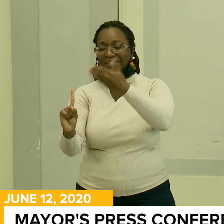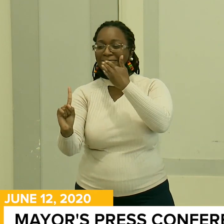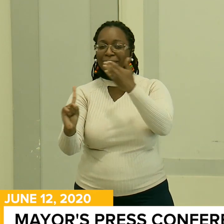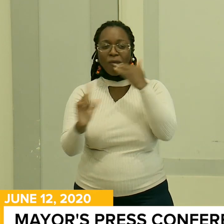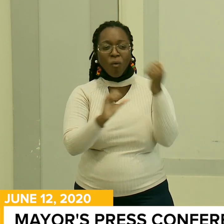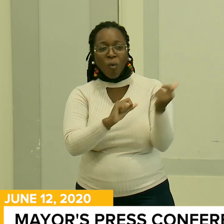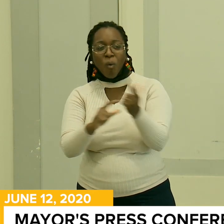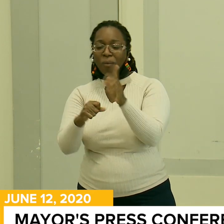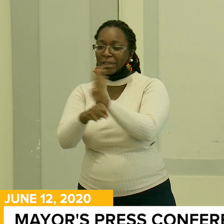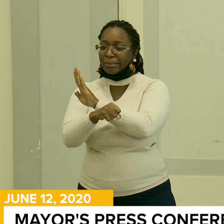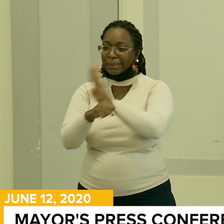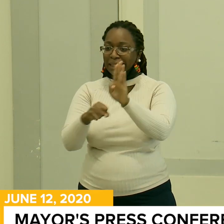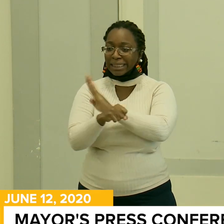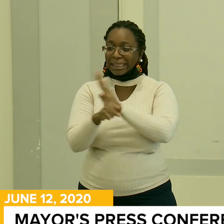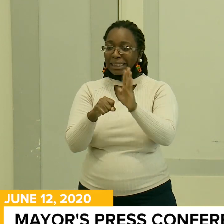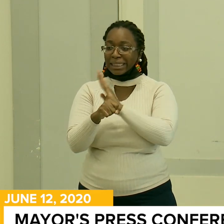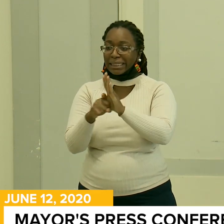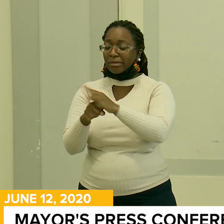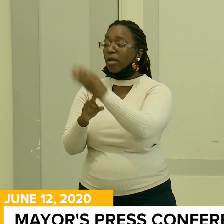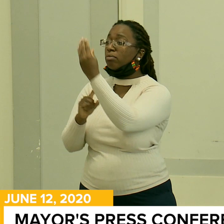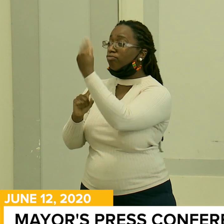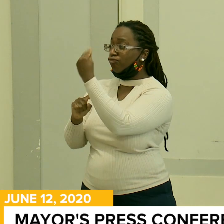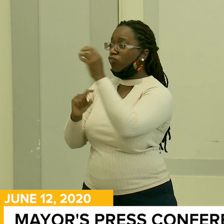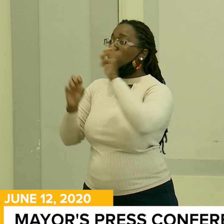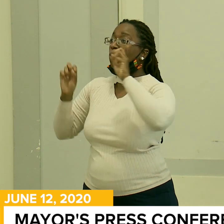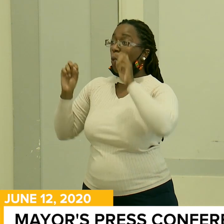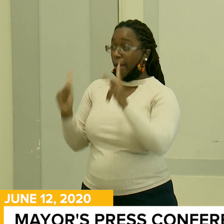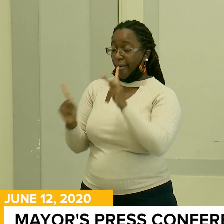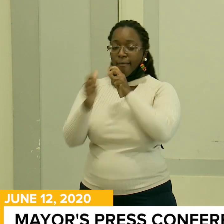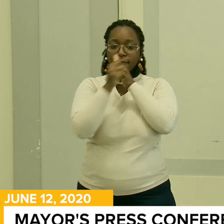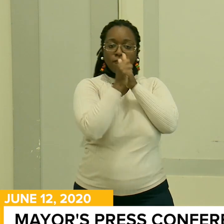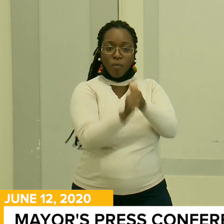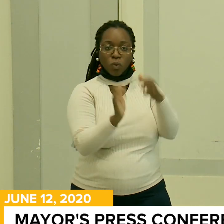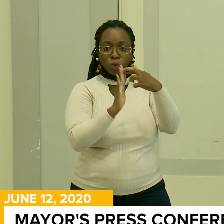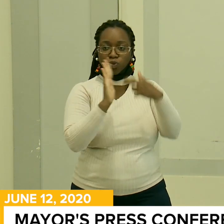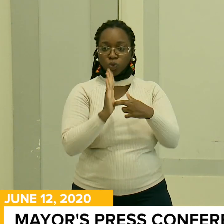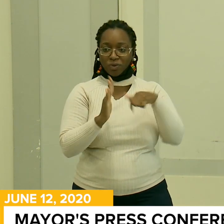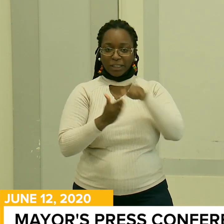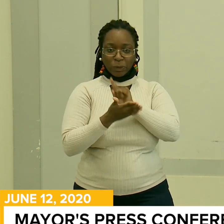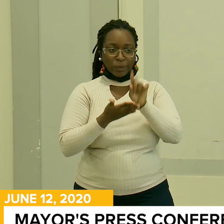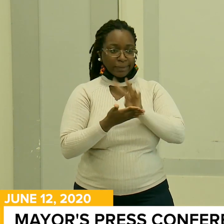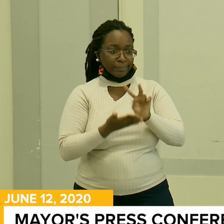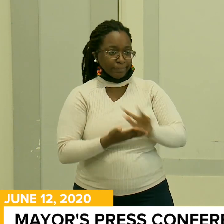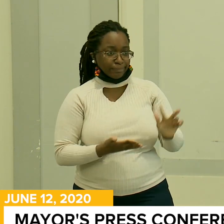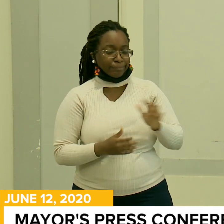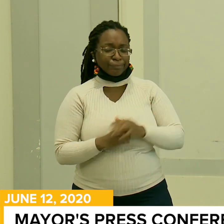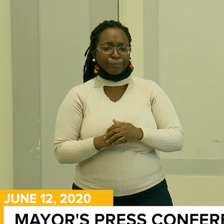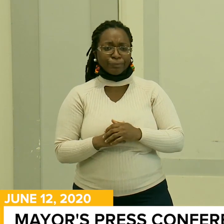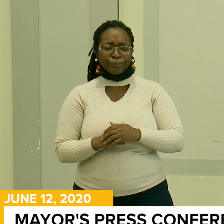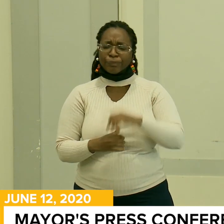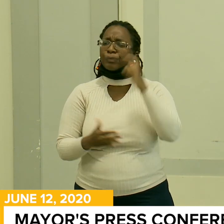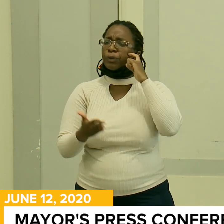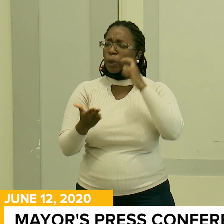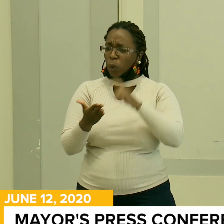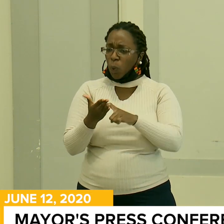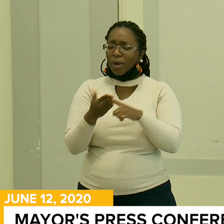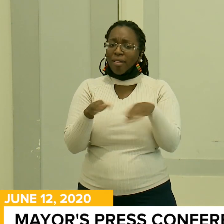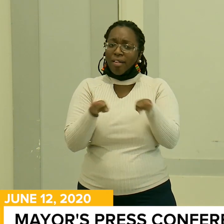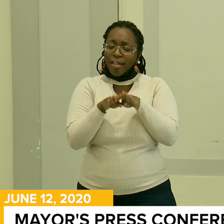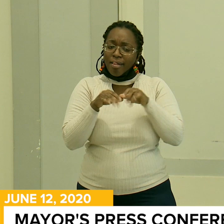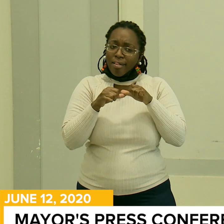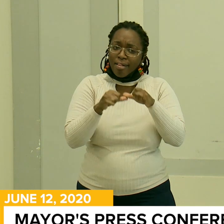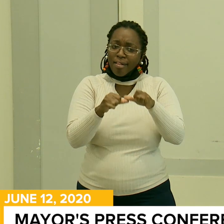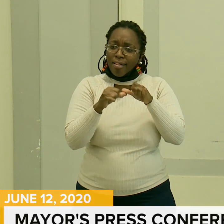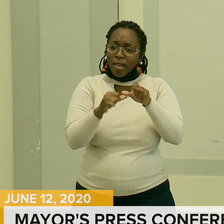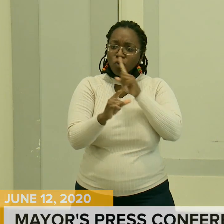that have heeded the Mayor's executive orders for these past few weeks. I recognize that in remaining closed, there have been major